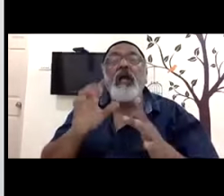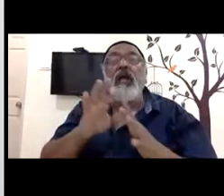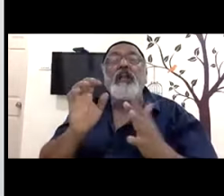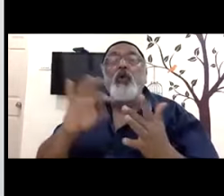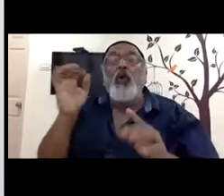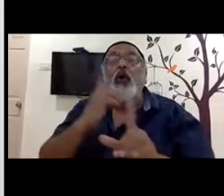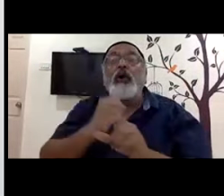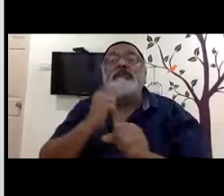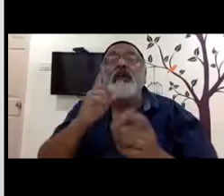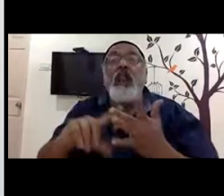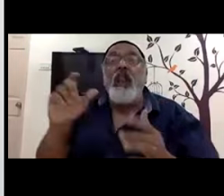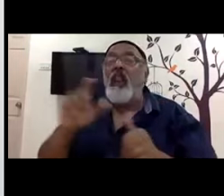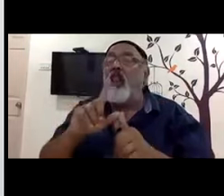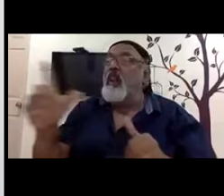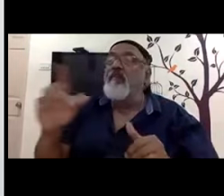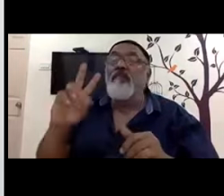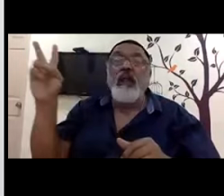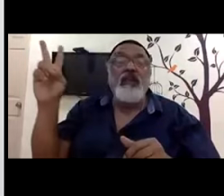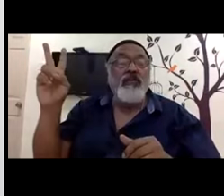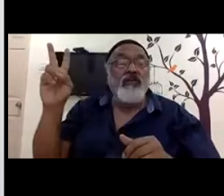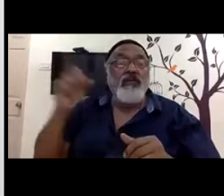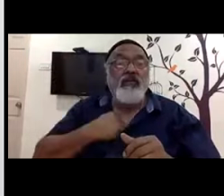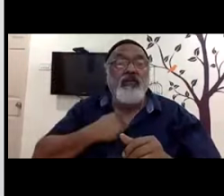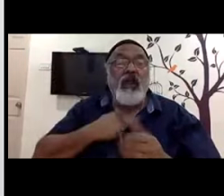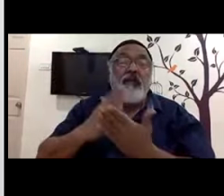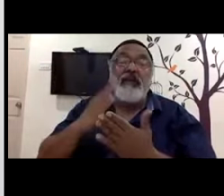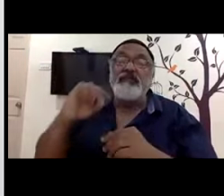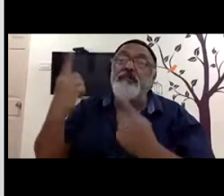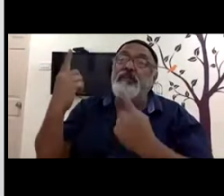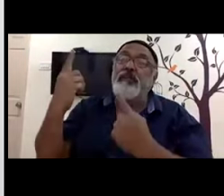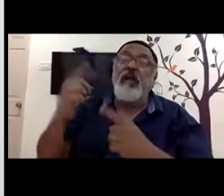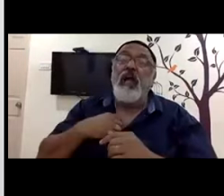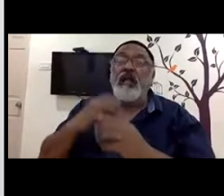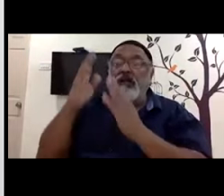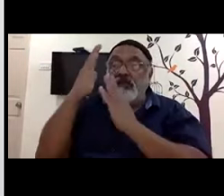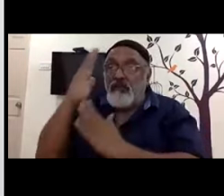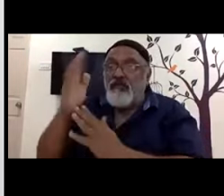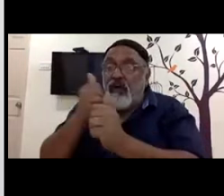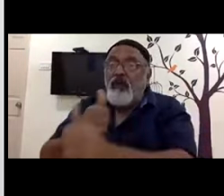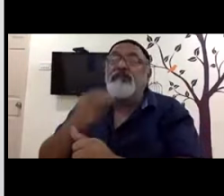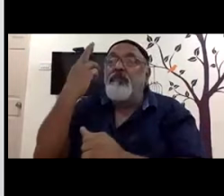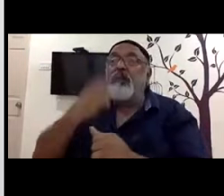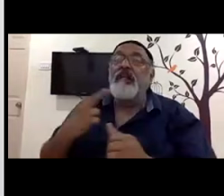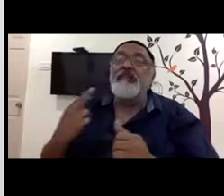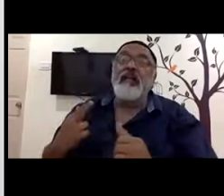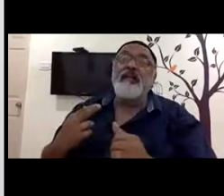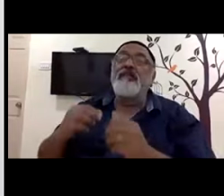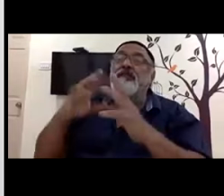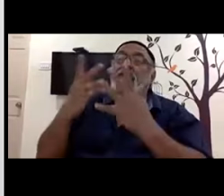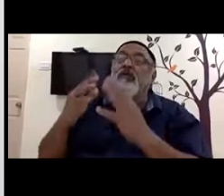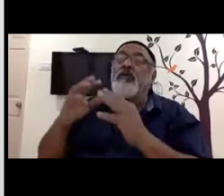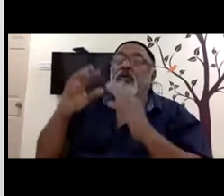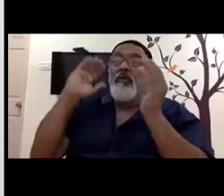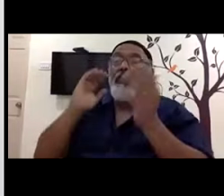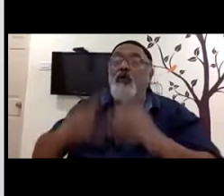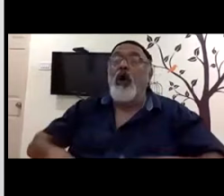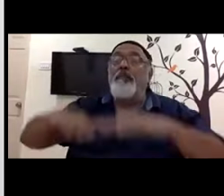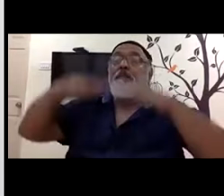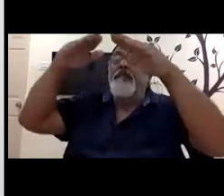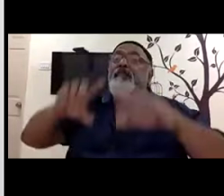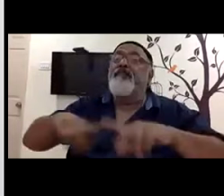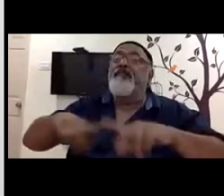person. I may believe in something because I adhere to a certain religion, I could come from a certain context, while that might not be